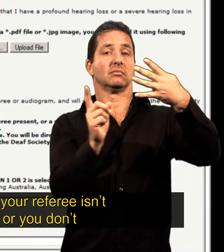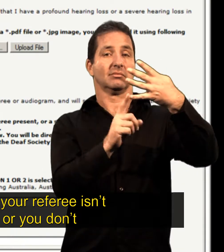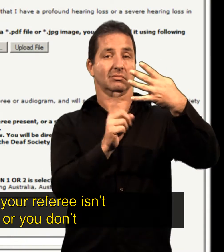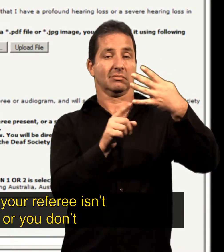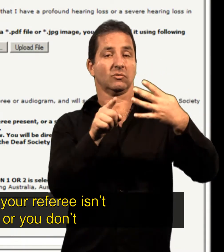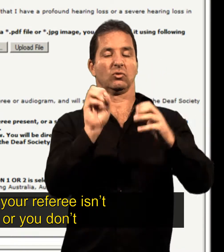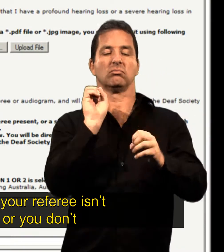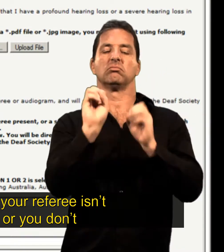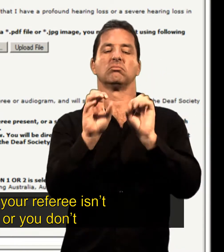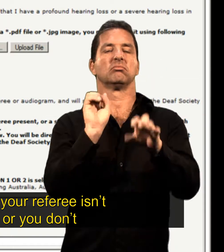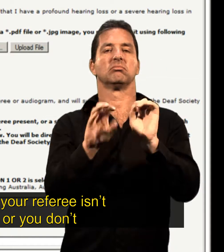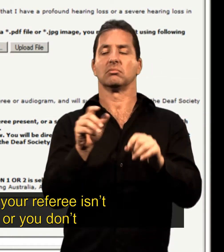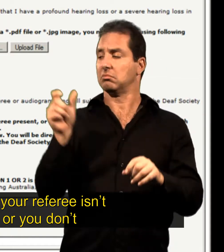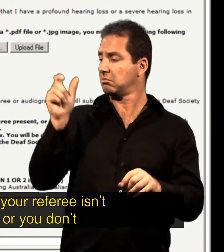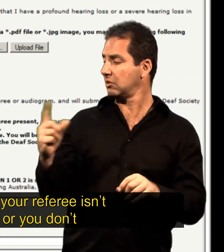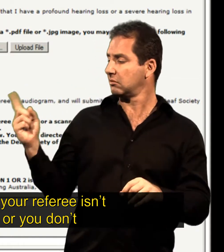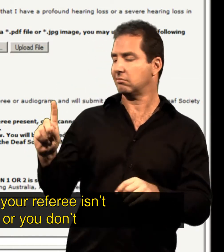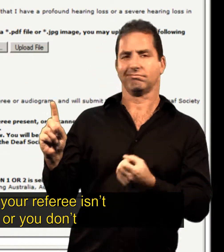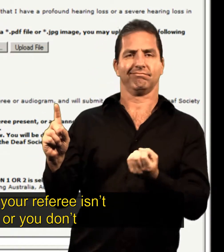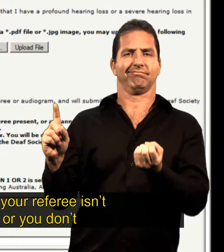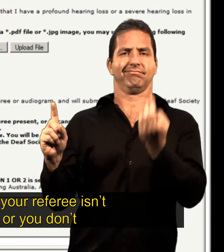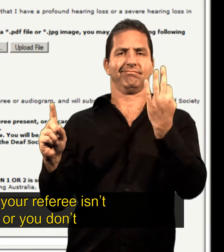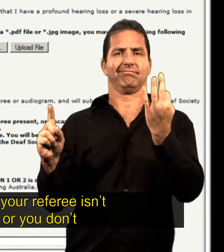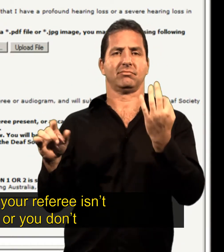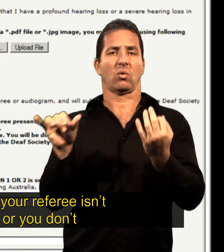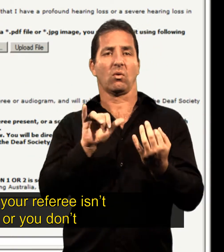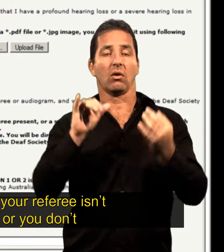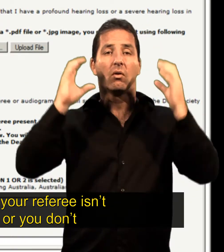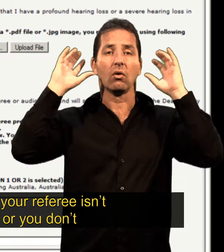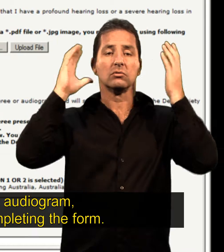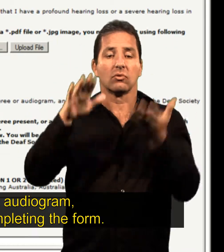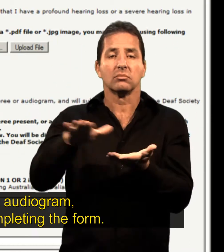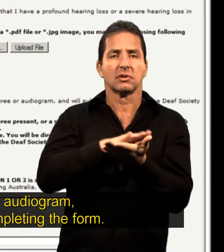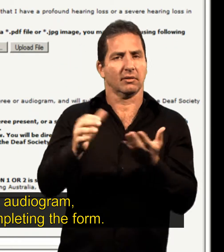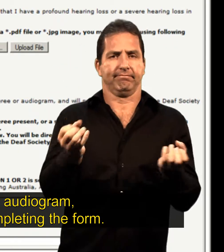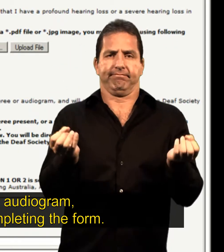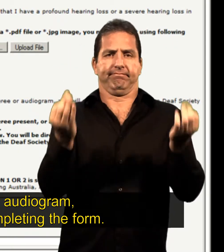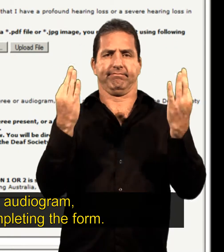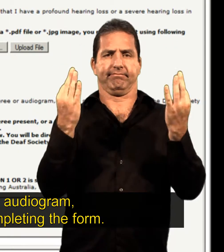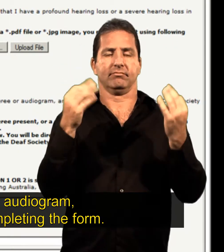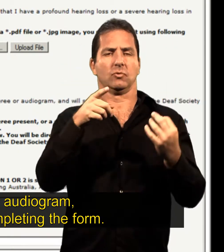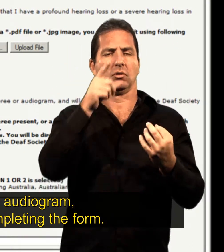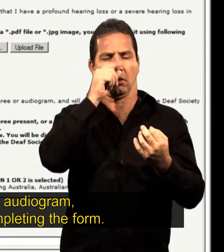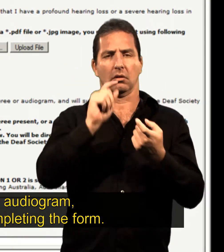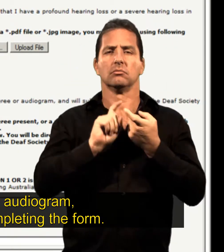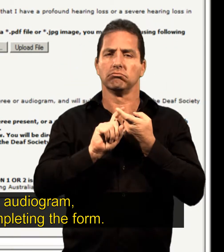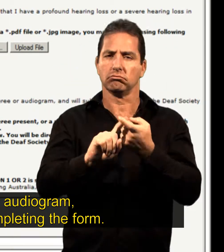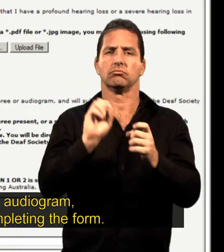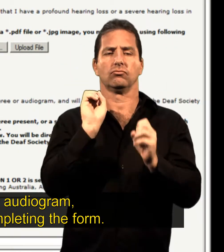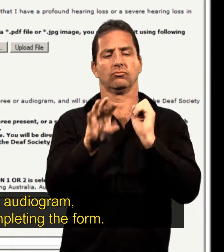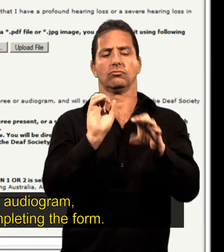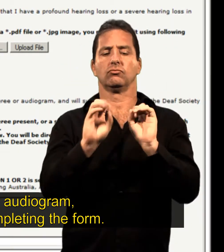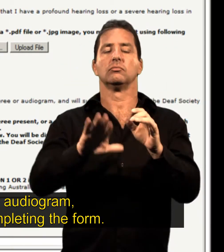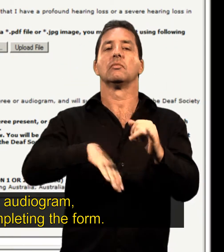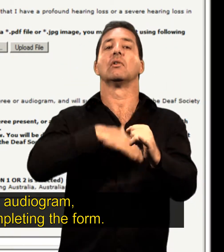Option 4. If your referee isn't present, or you don't have an audiogram, continue completing the form.